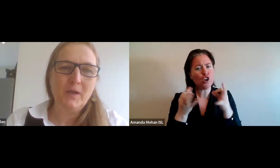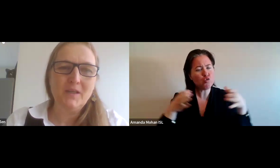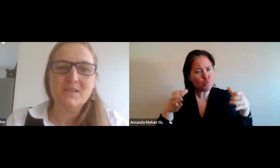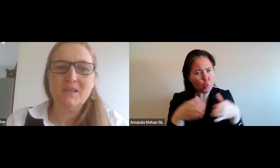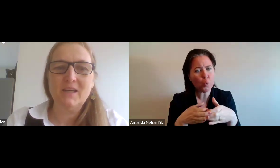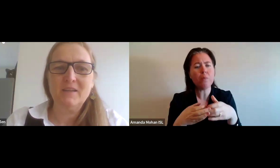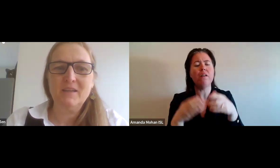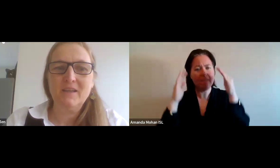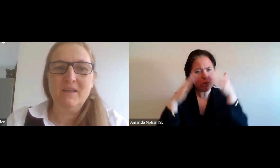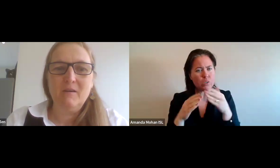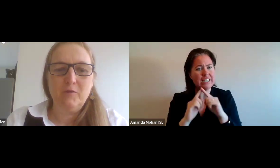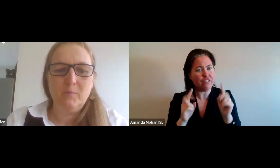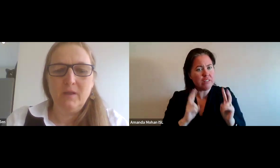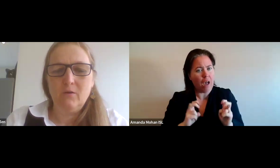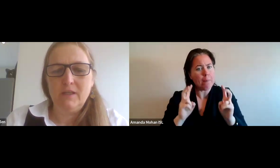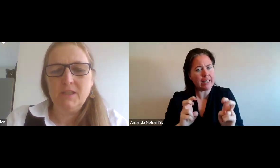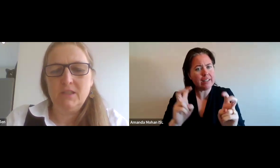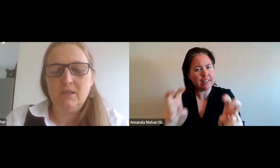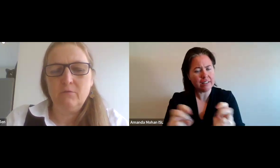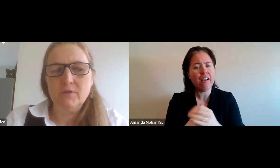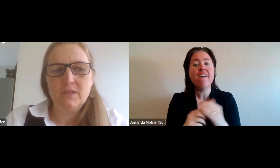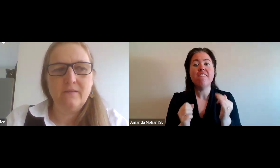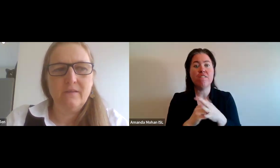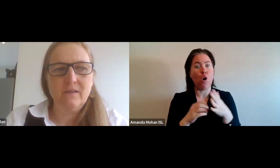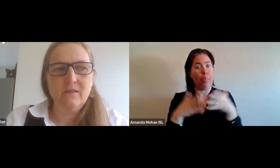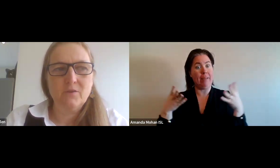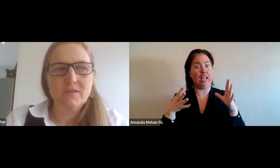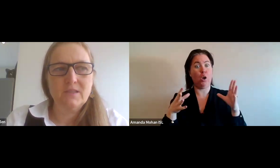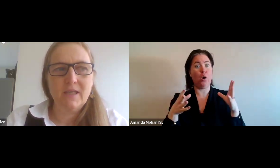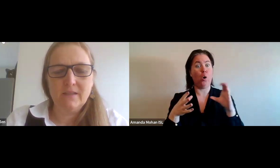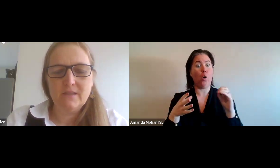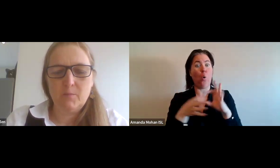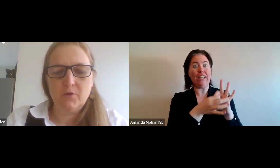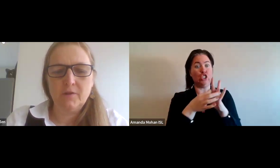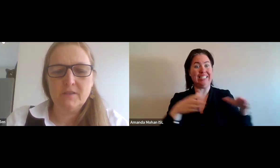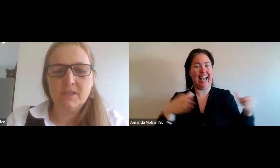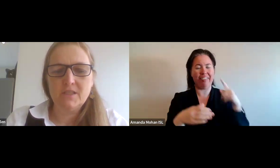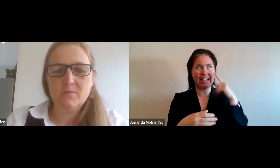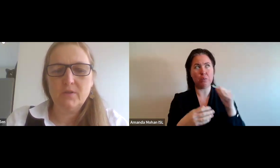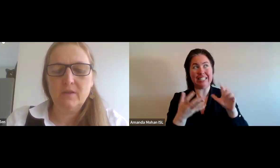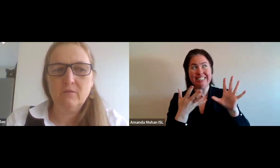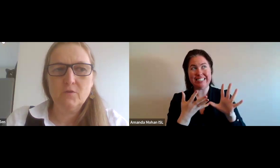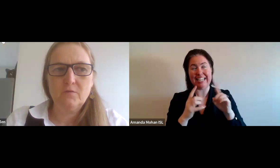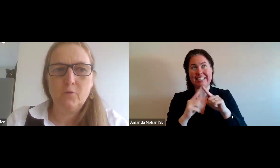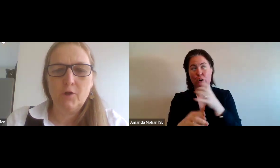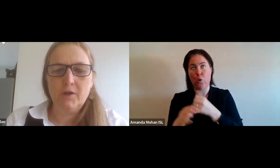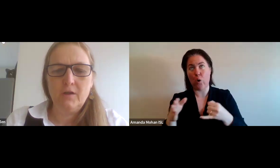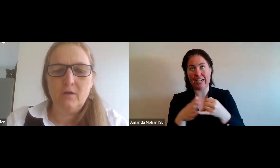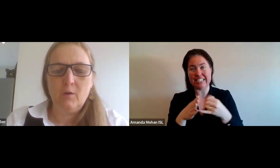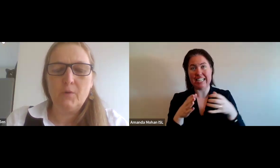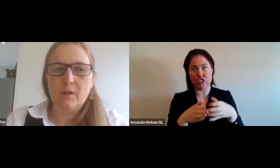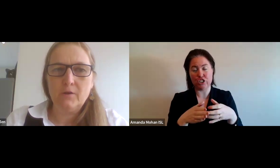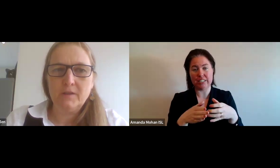specific topics. And for the big coalition, I think it was 10 separate organizations, but then it was